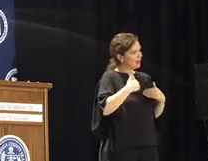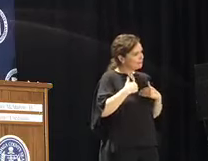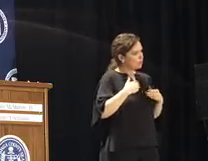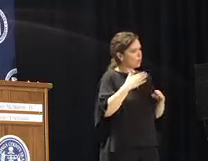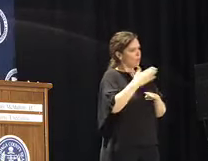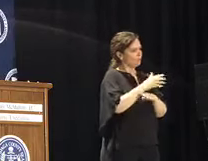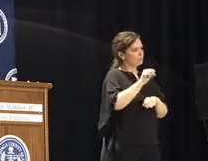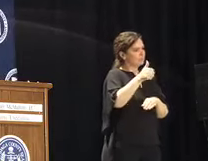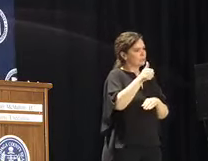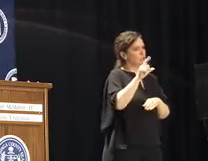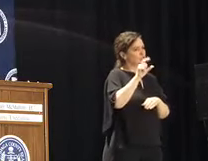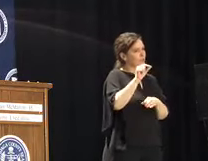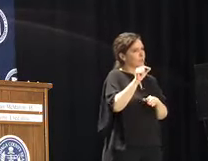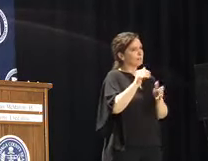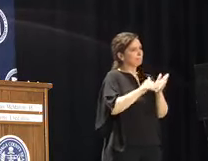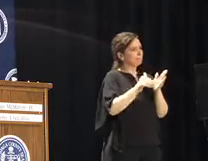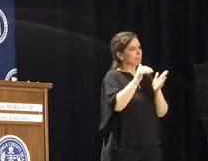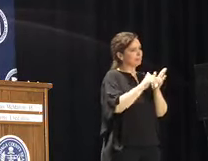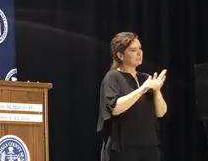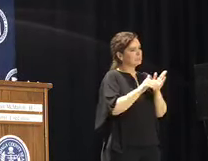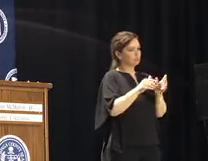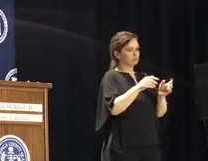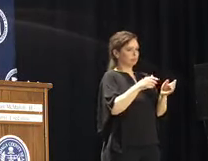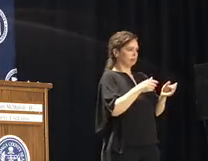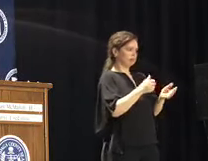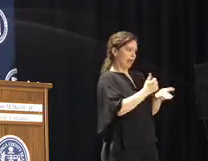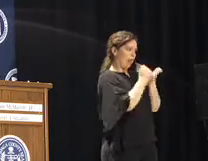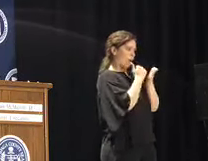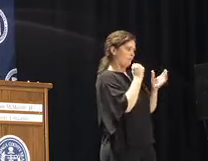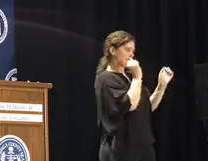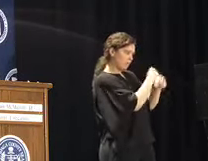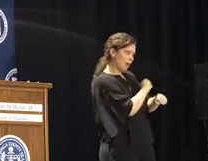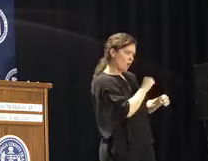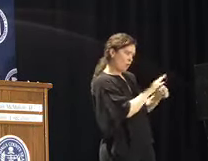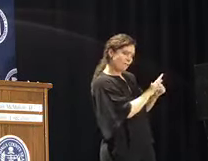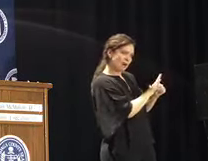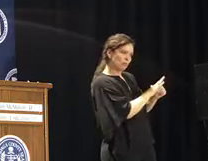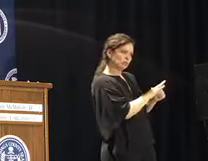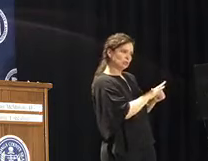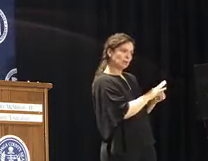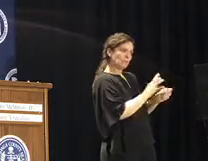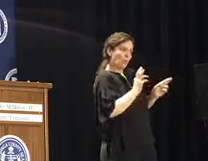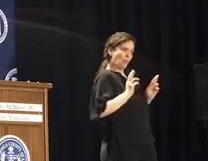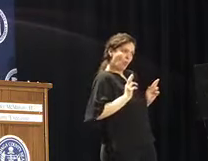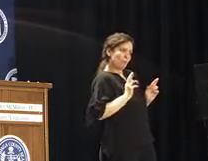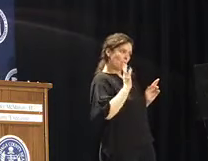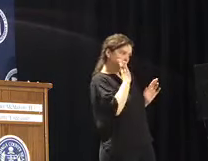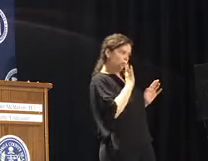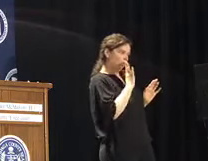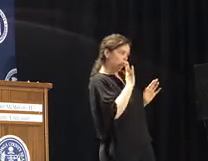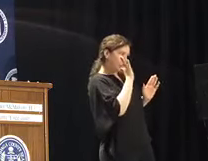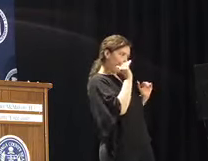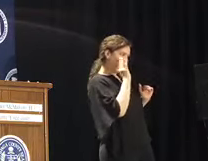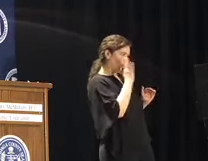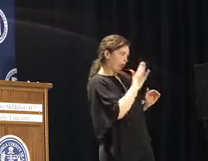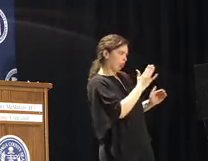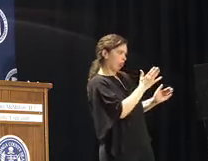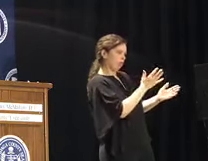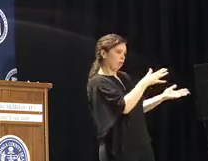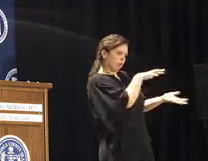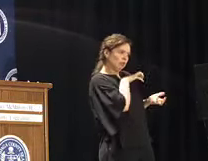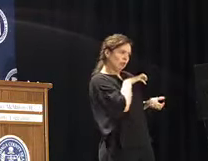I know our federal partners still got time, and I know they're talking about a fourth round. Hopefully they can get that right. Is there any